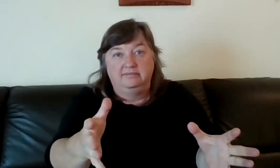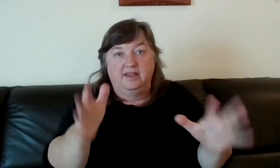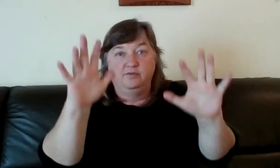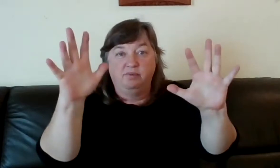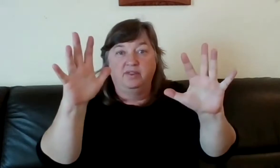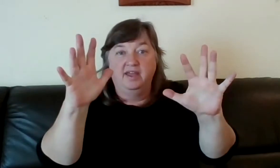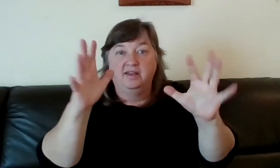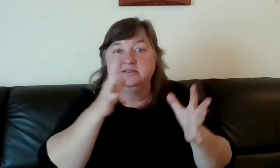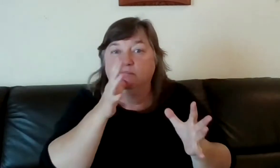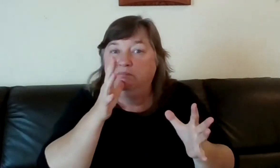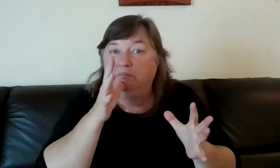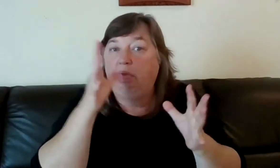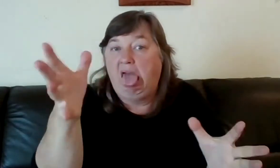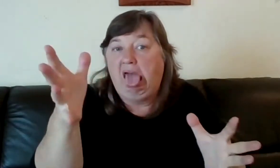You have both hands, blah.